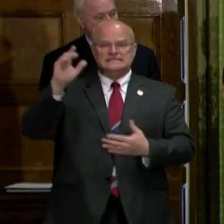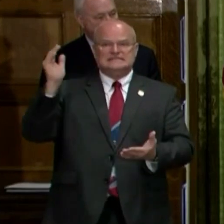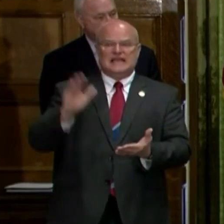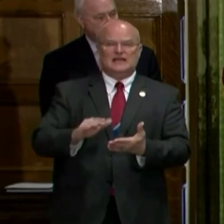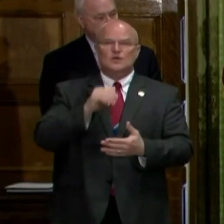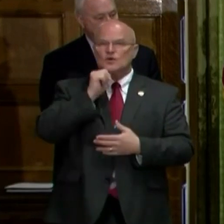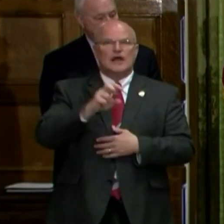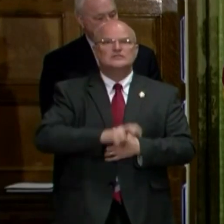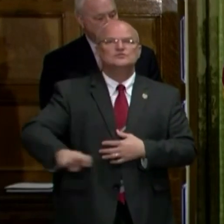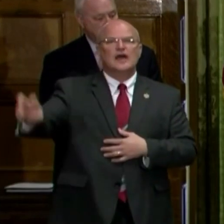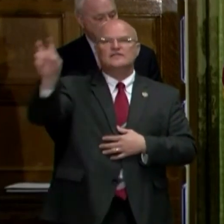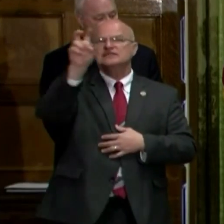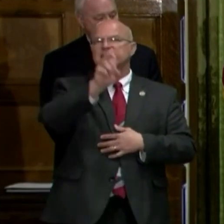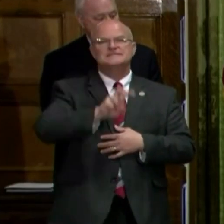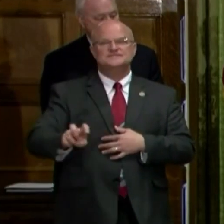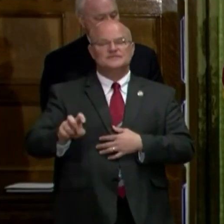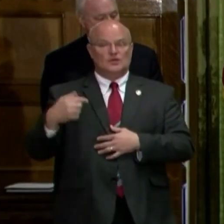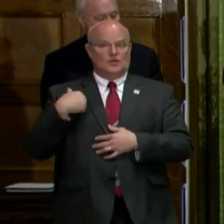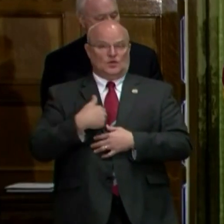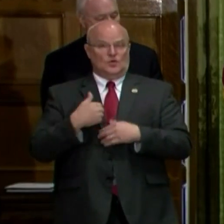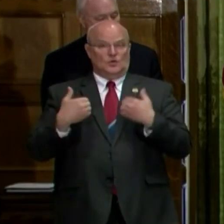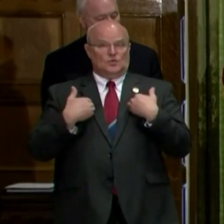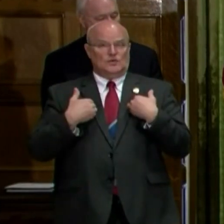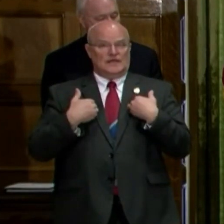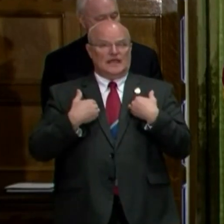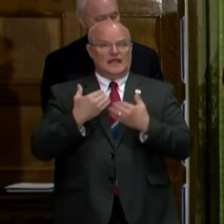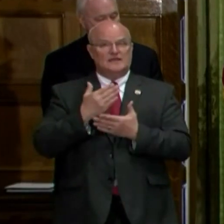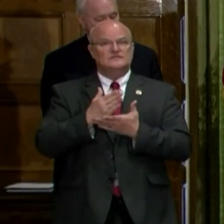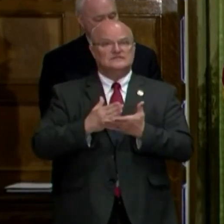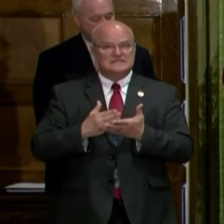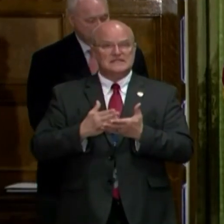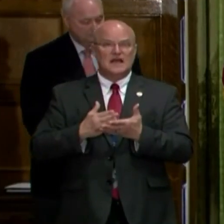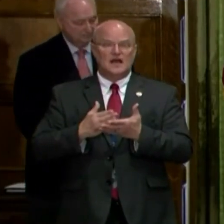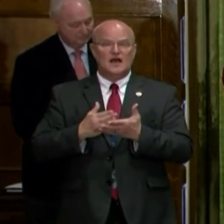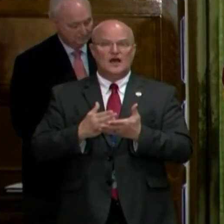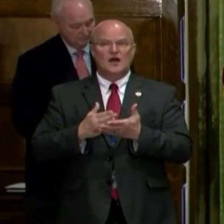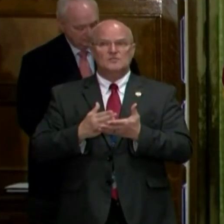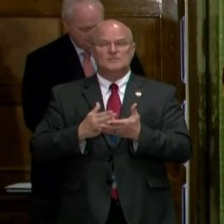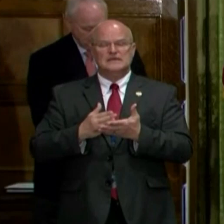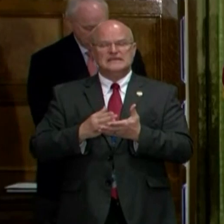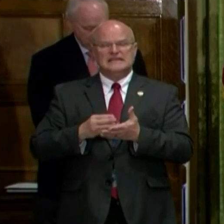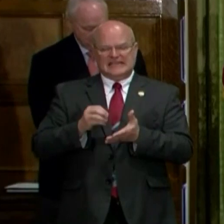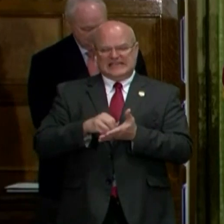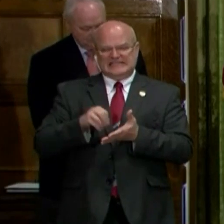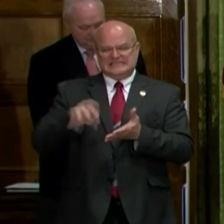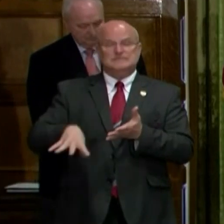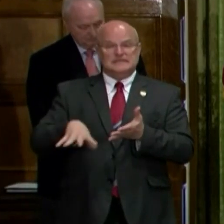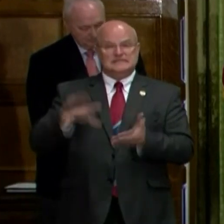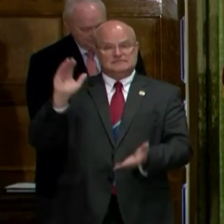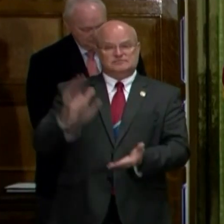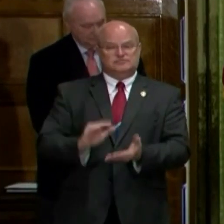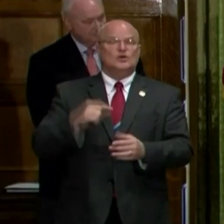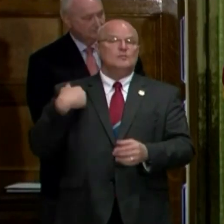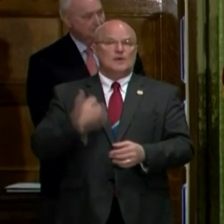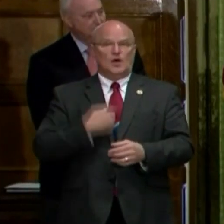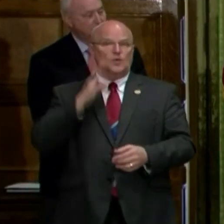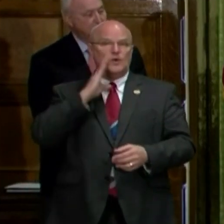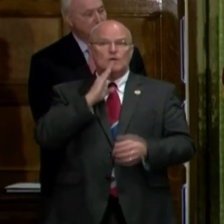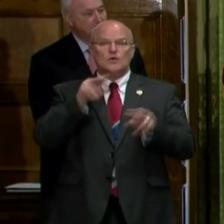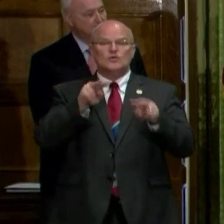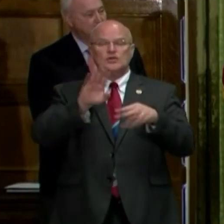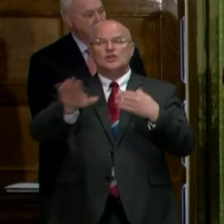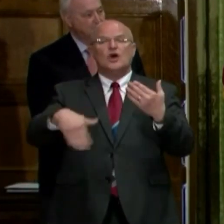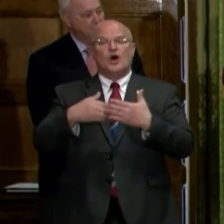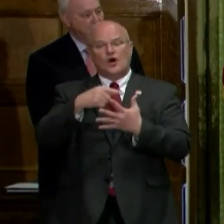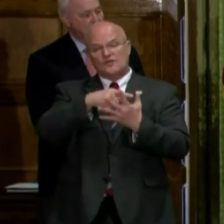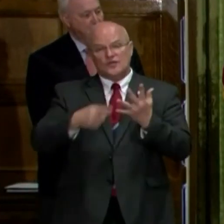We're not traveling. We have some lower expenses, but we will obviously want to look at